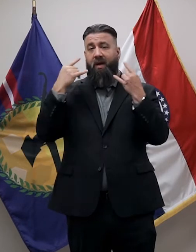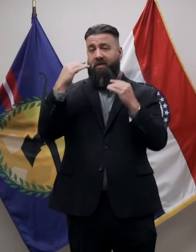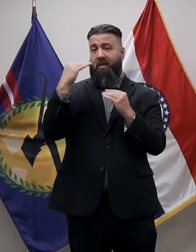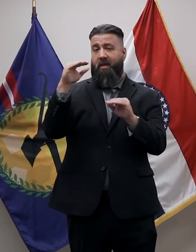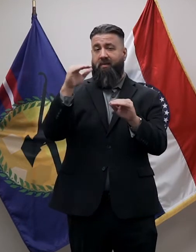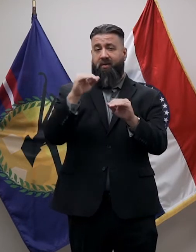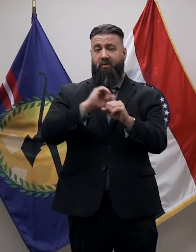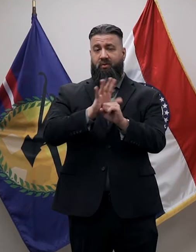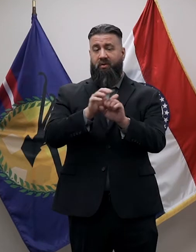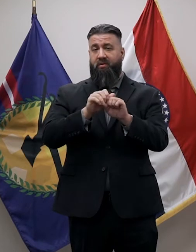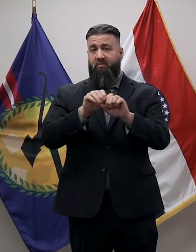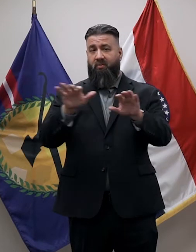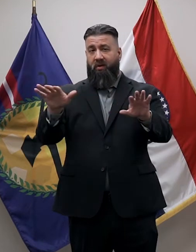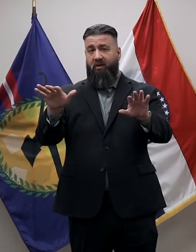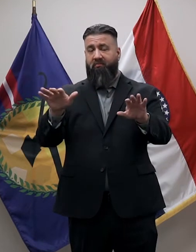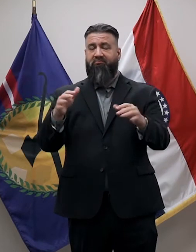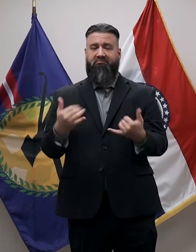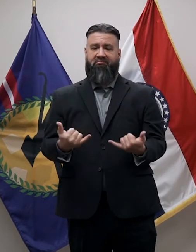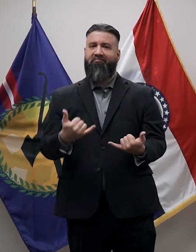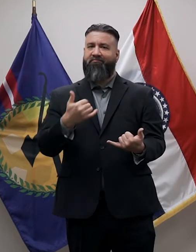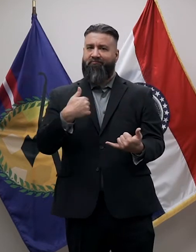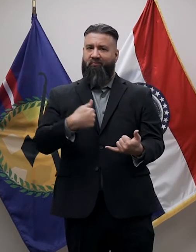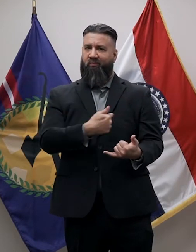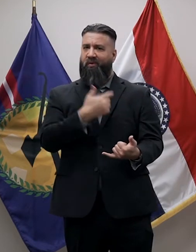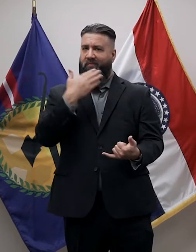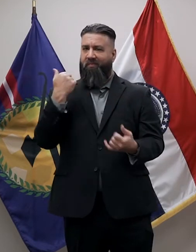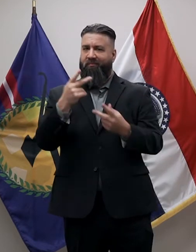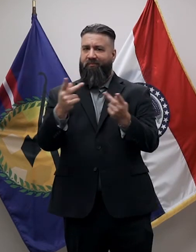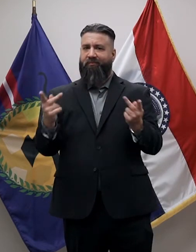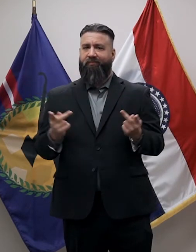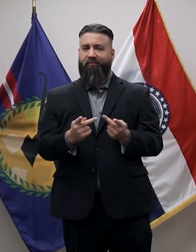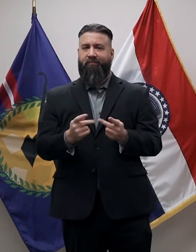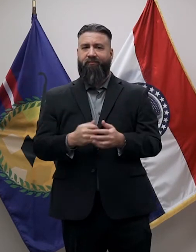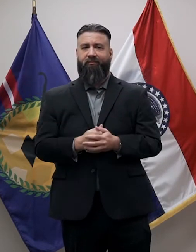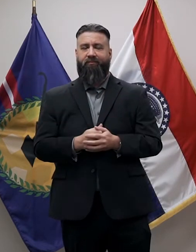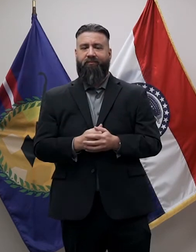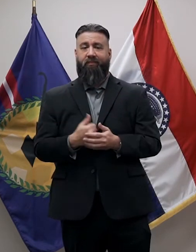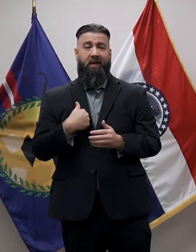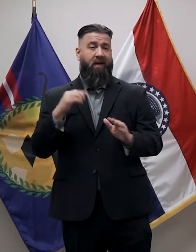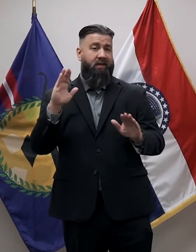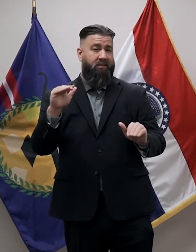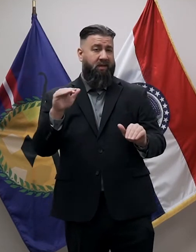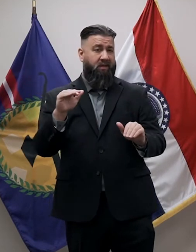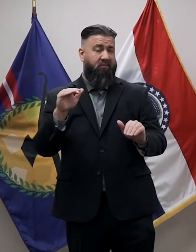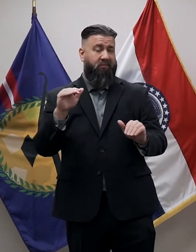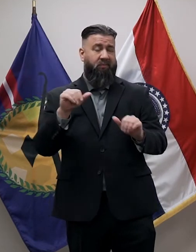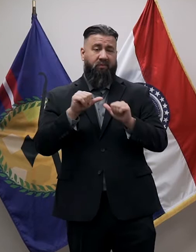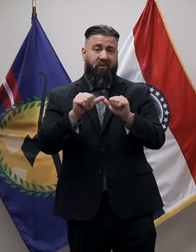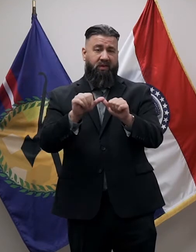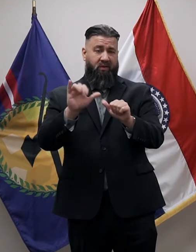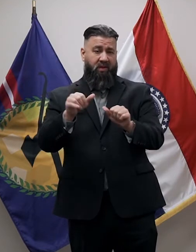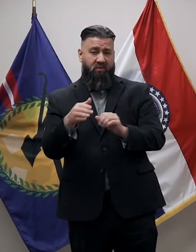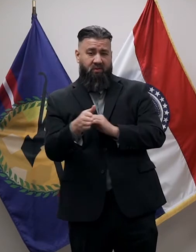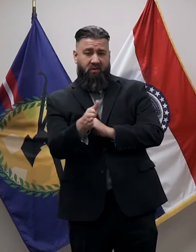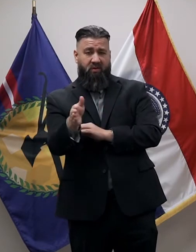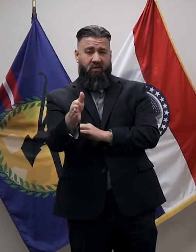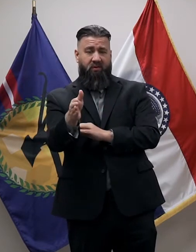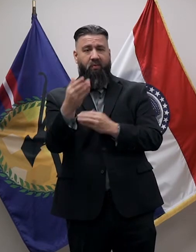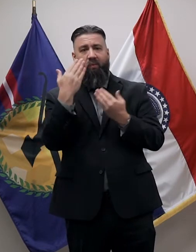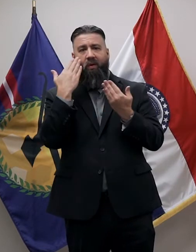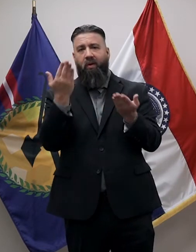spread of the virus in our community, we're in a much better place. I expect and hope we'll continue in that direction. We don't know what the